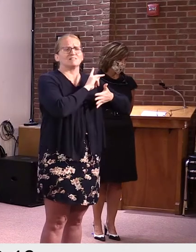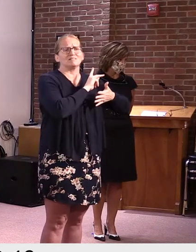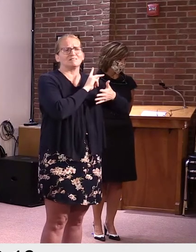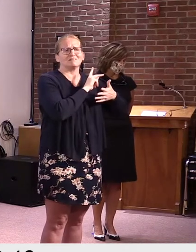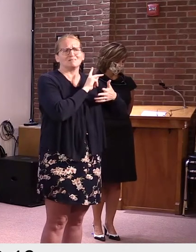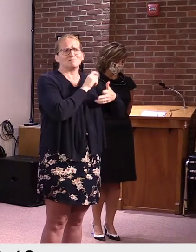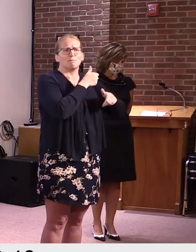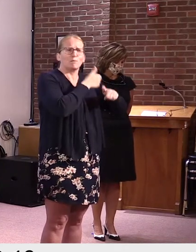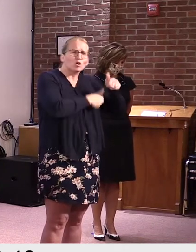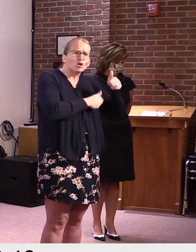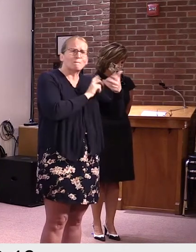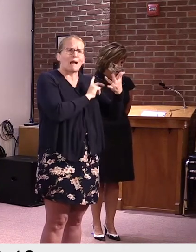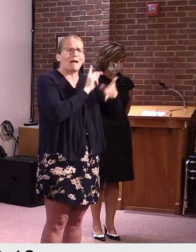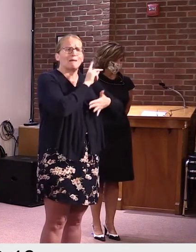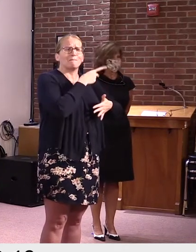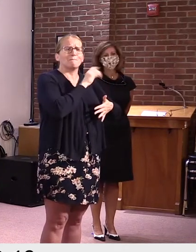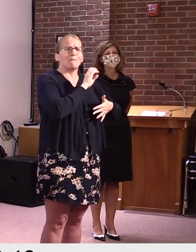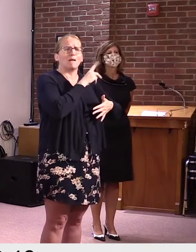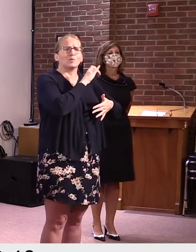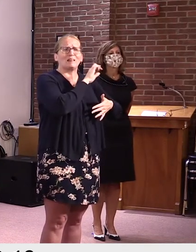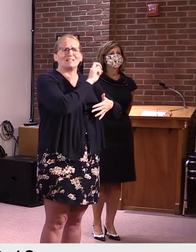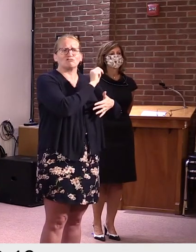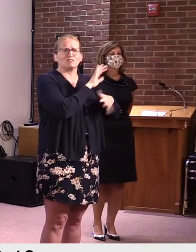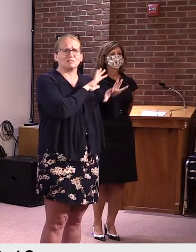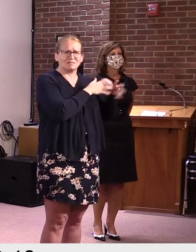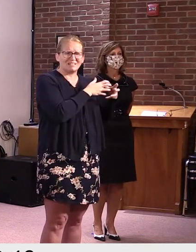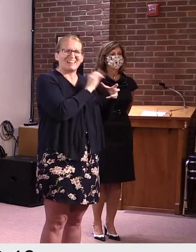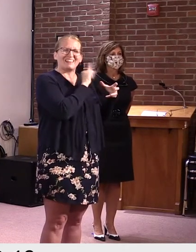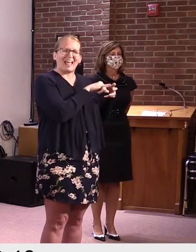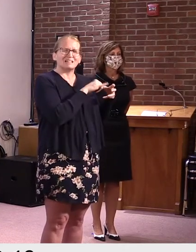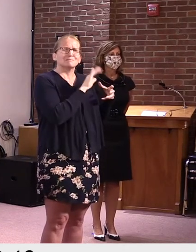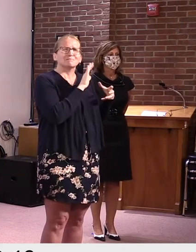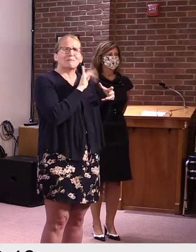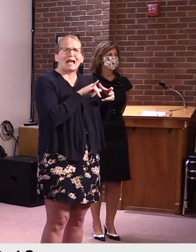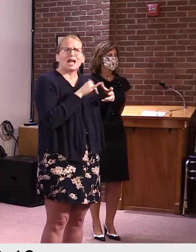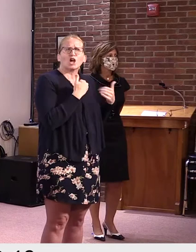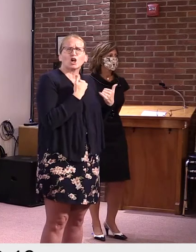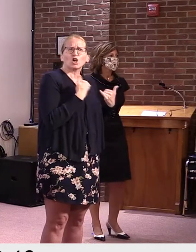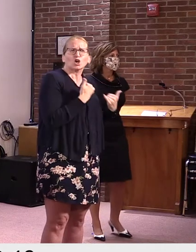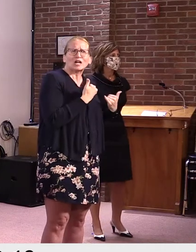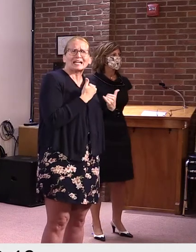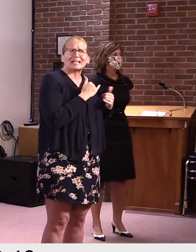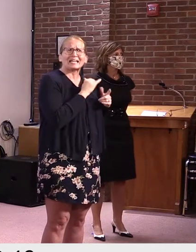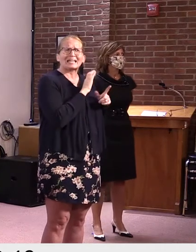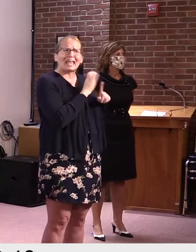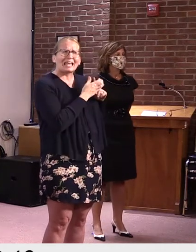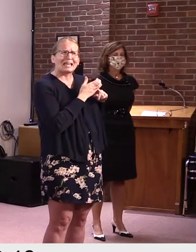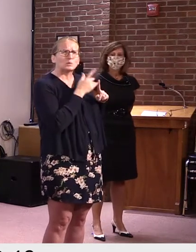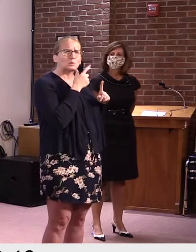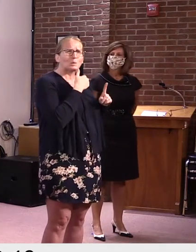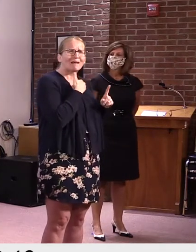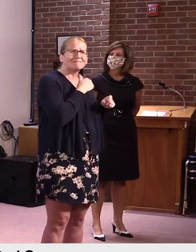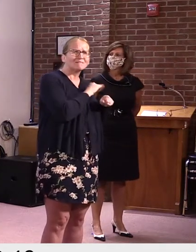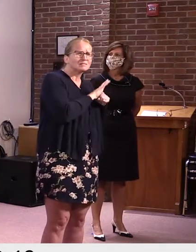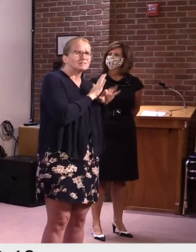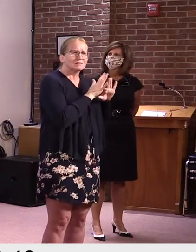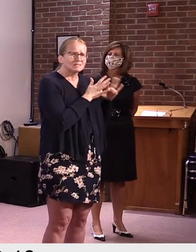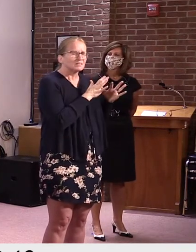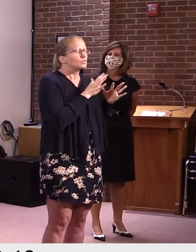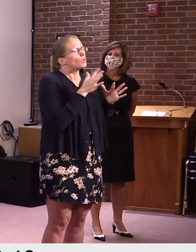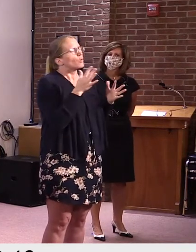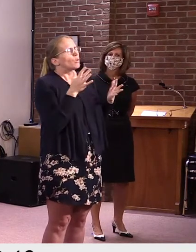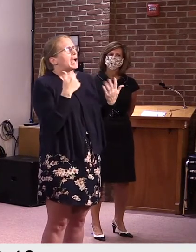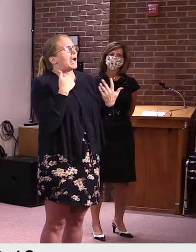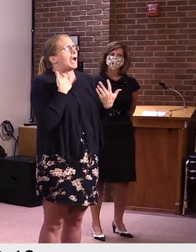are for current cases. So number one, I'd kind of like to know what